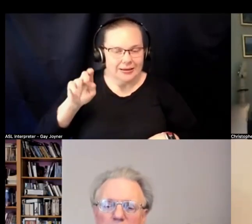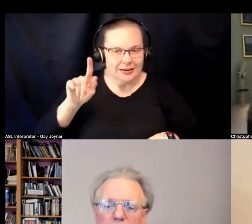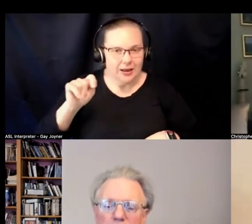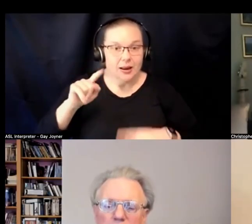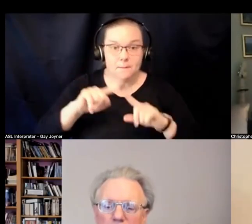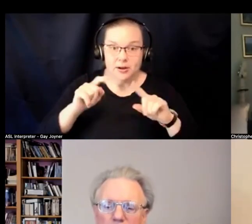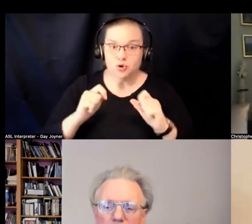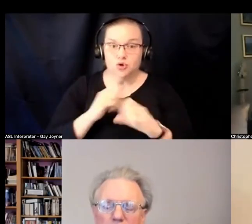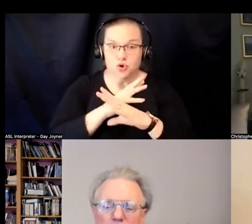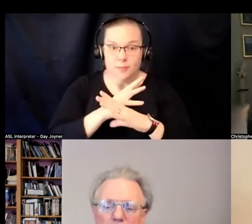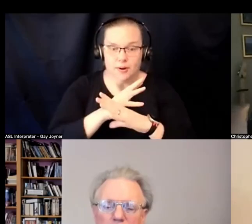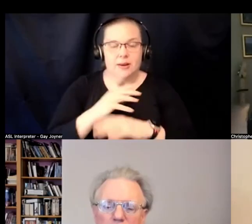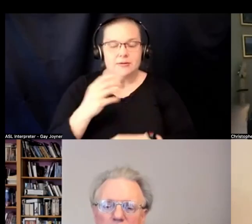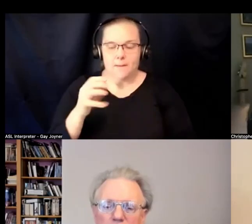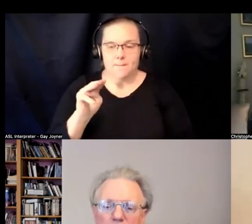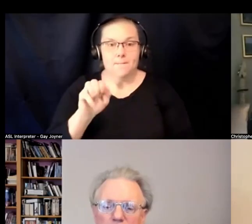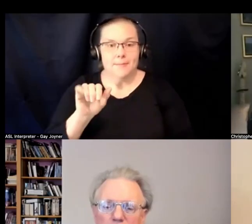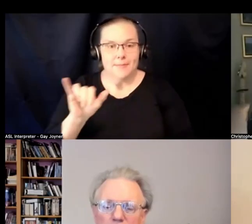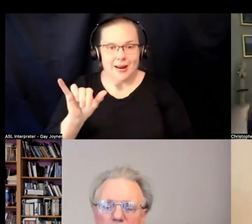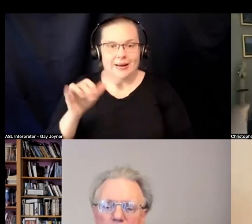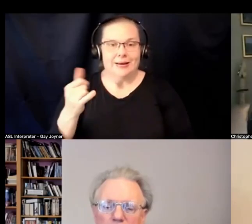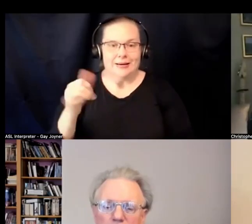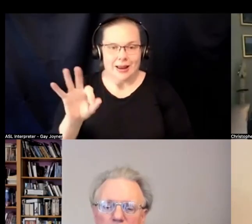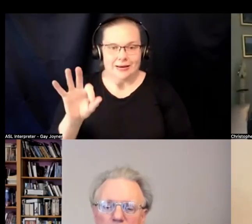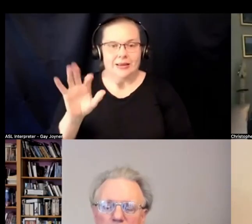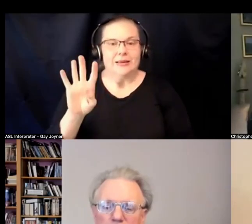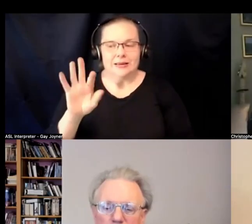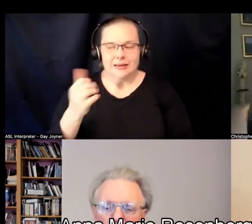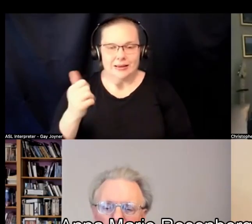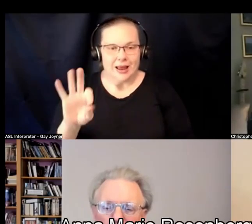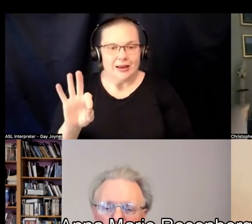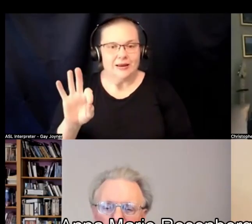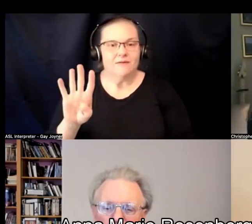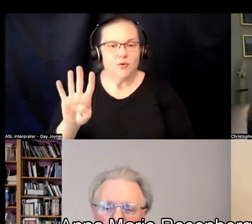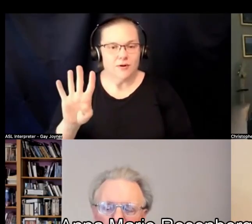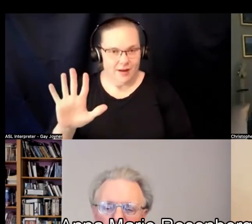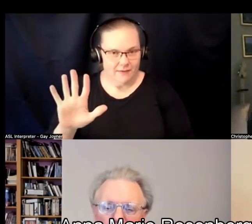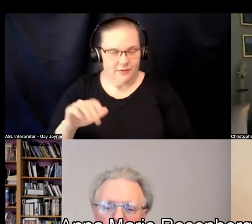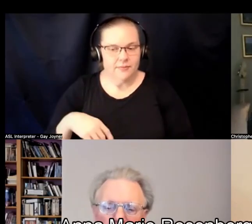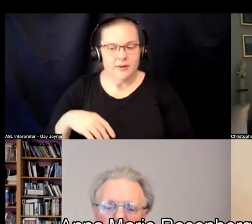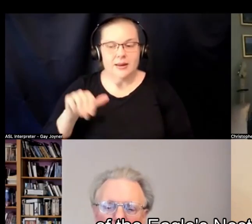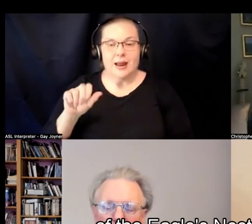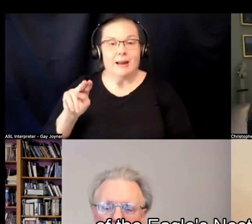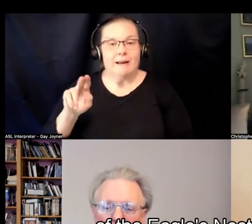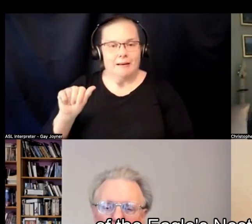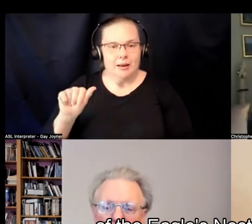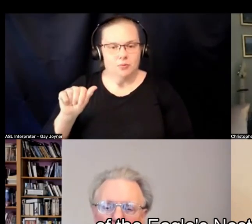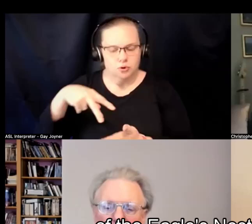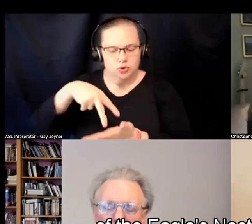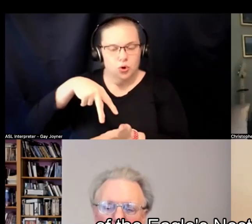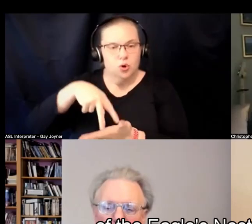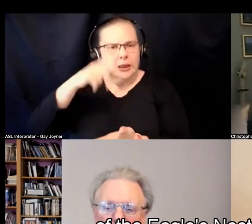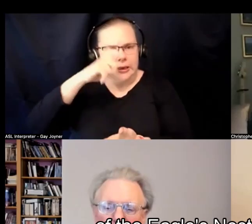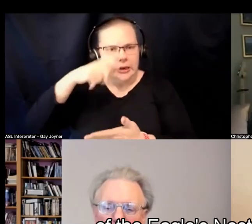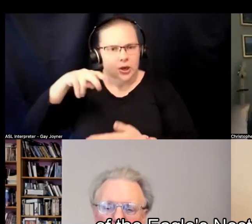Germany, Saturday, May 19th, 1945. Anna Marie Rosenberg stood in the great room of the Eagle's Nest,